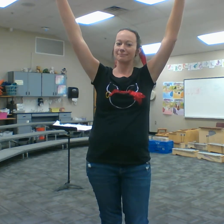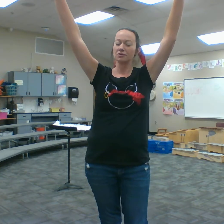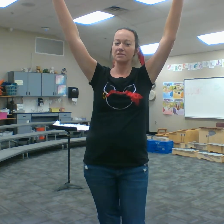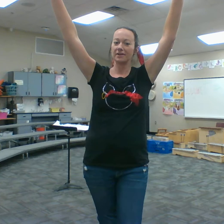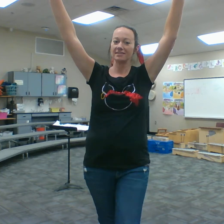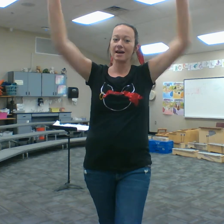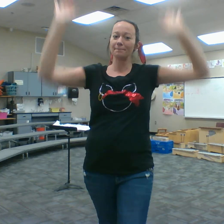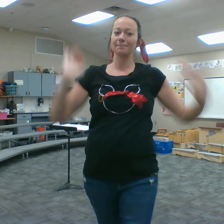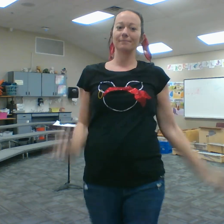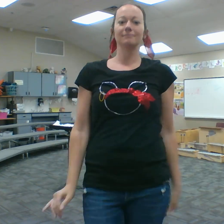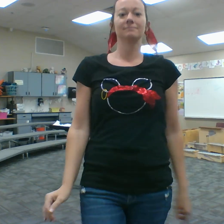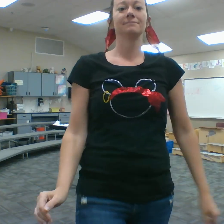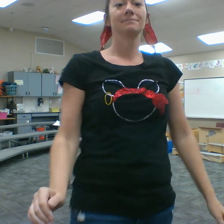Let's lift your hands up. Okay. Thank you.